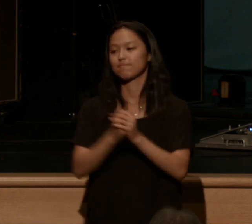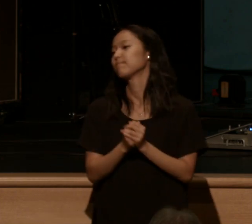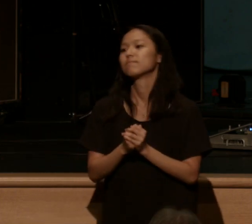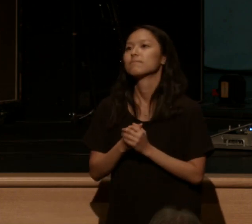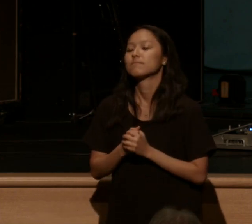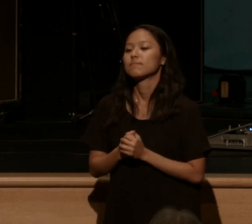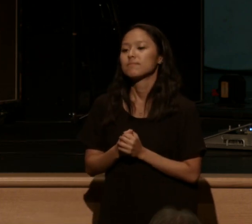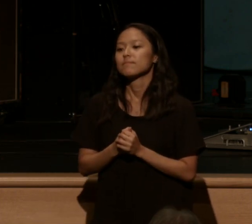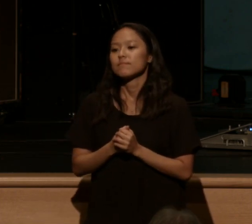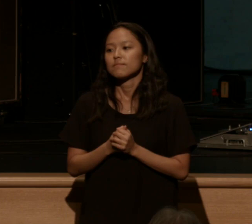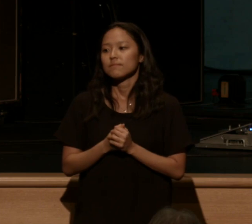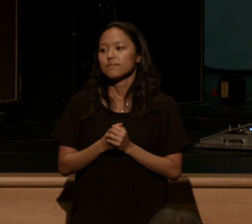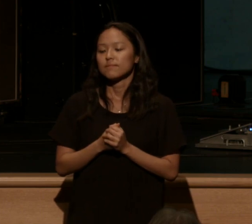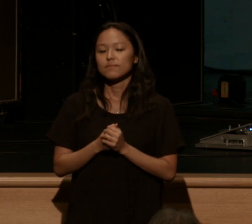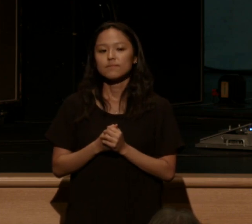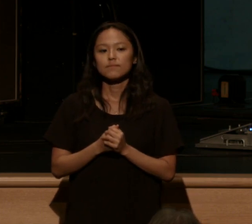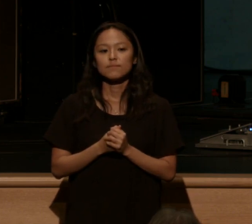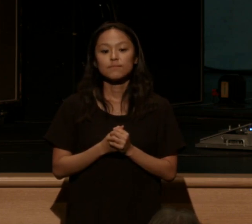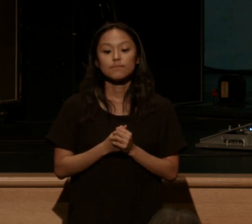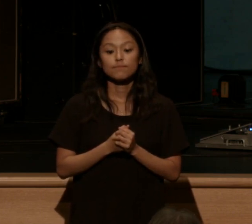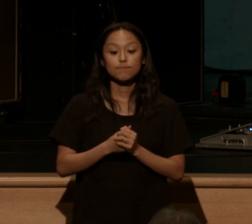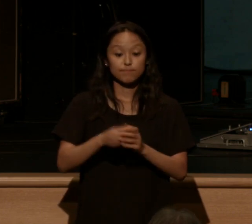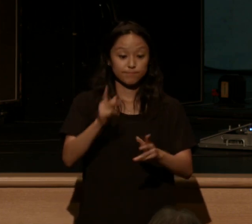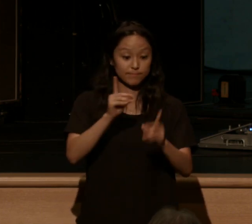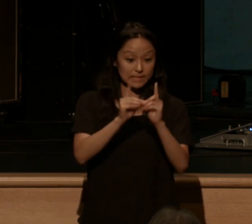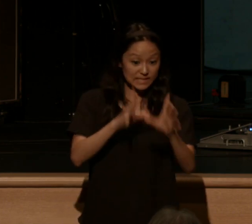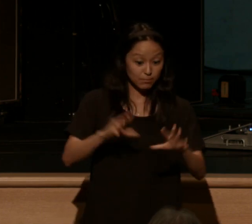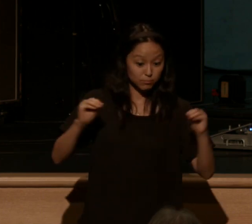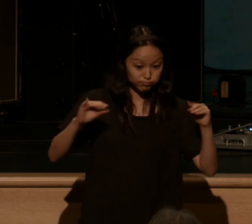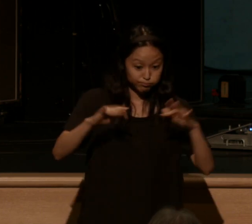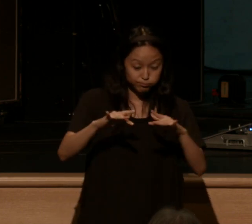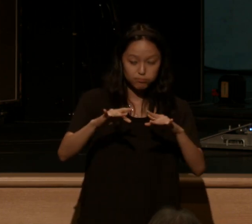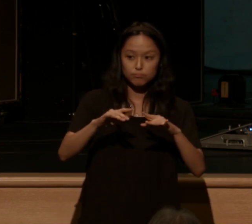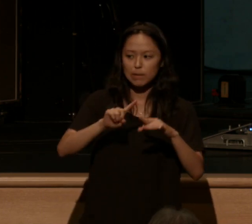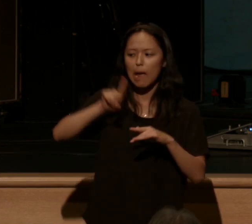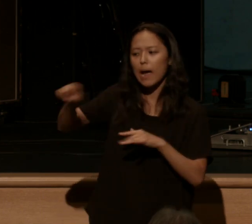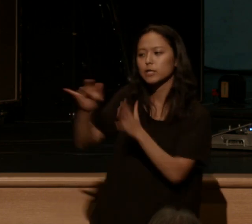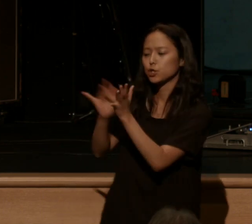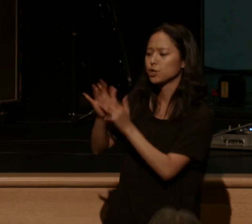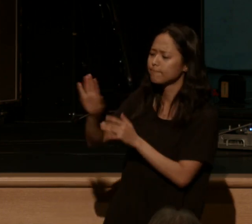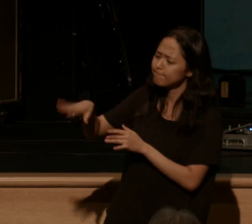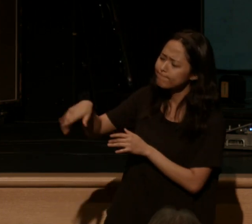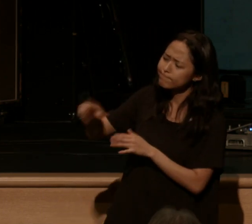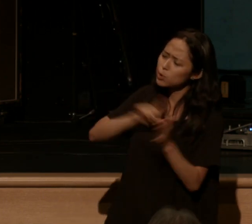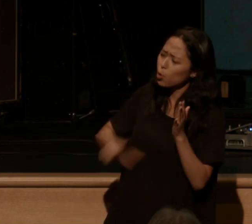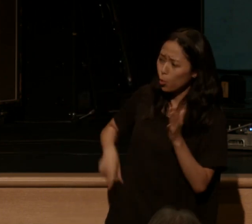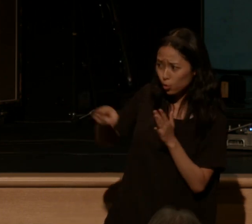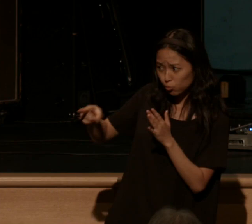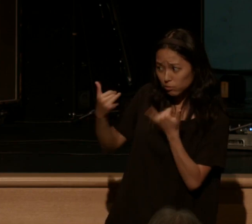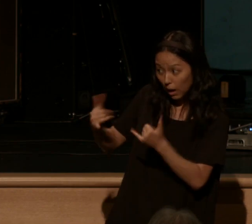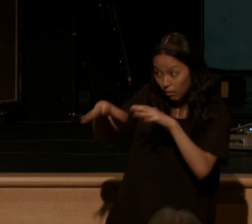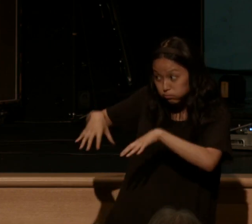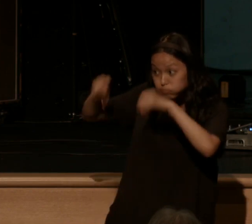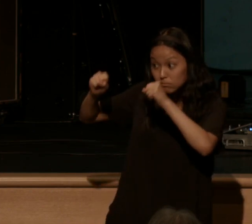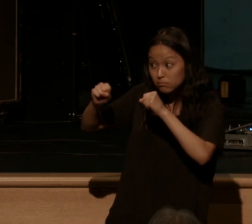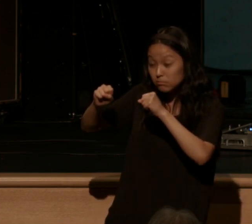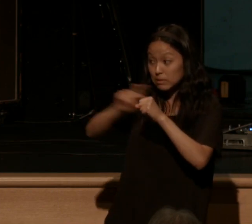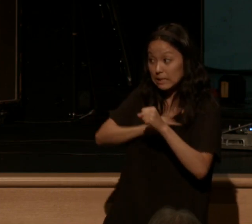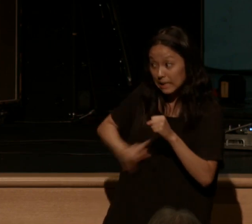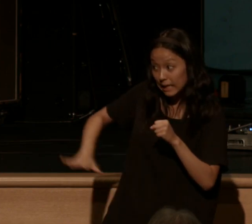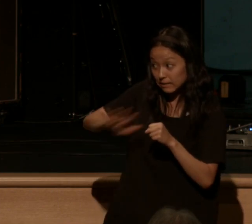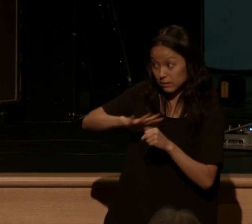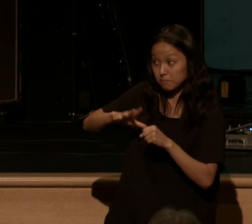text today. So when they had come together, they asked him, Lord, will you at this time restore the kingdom to